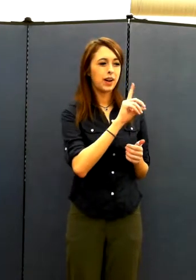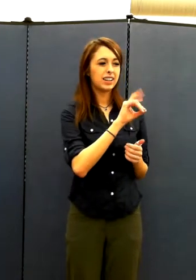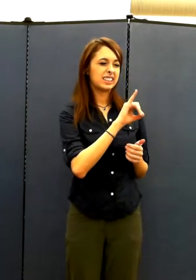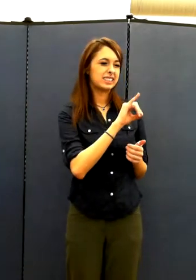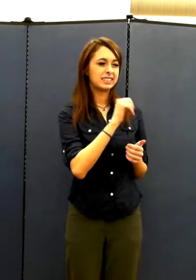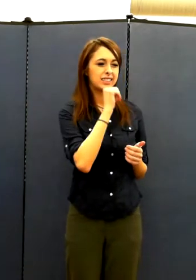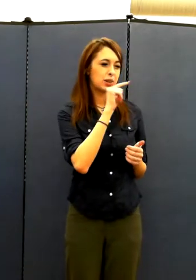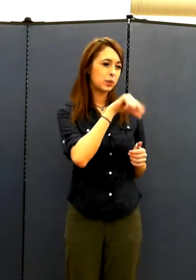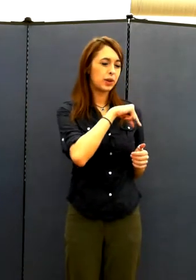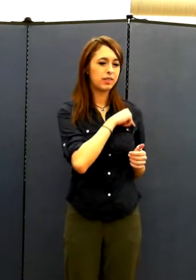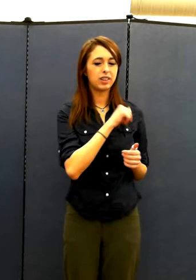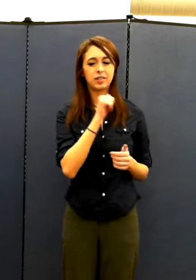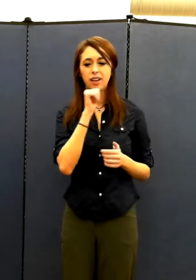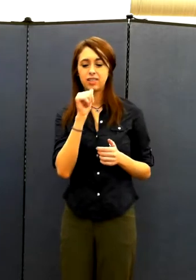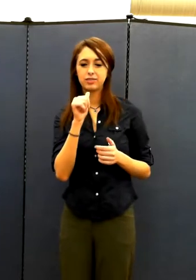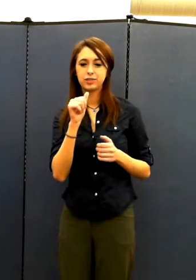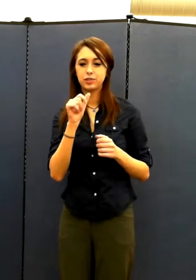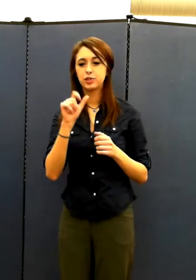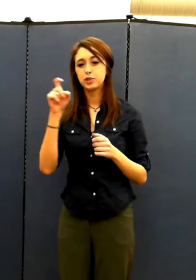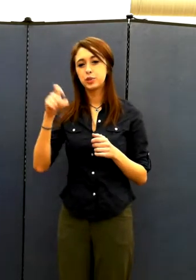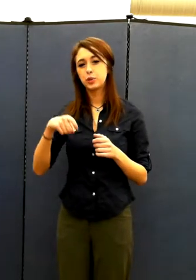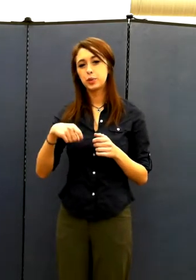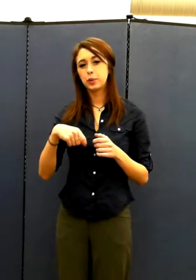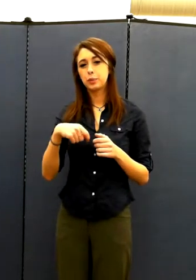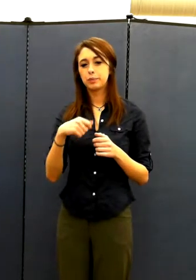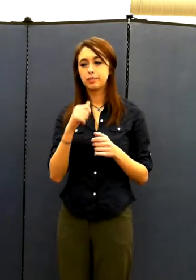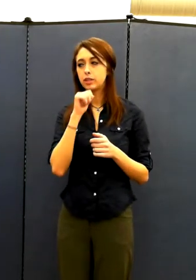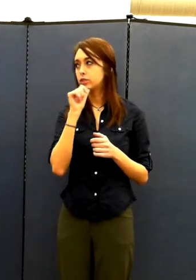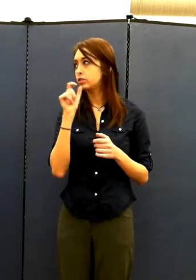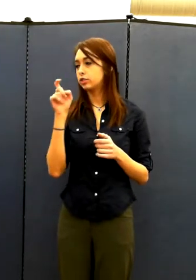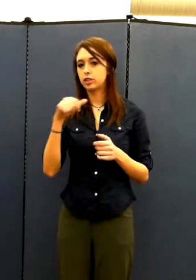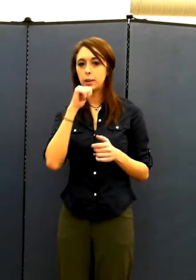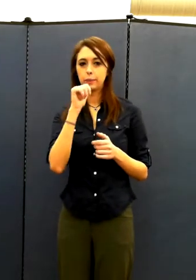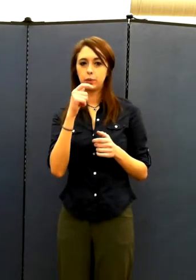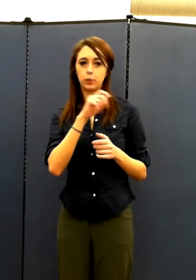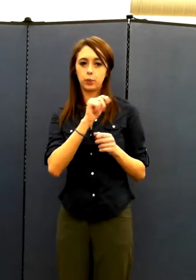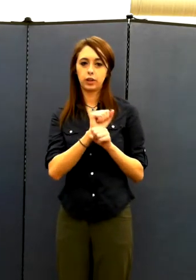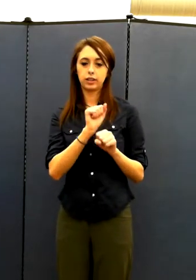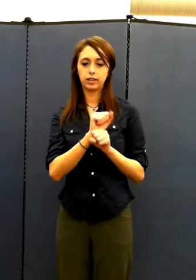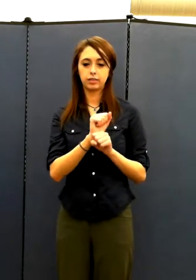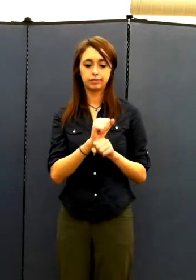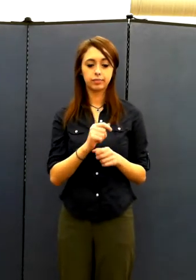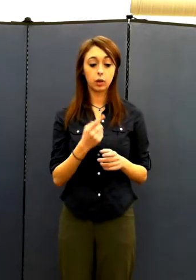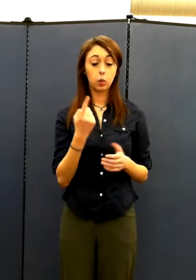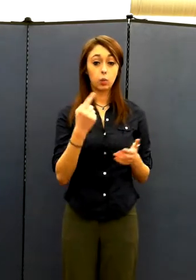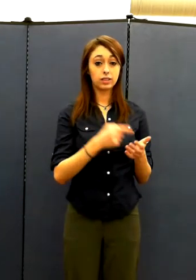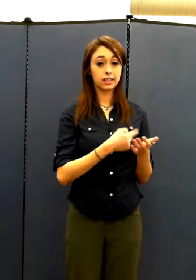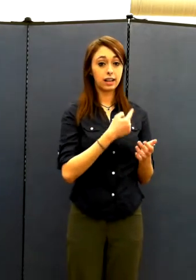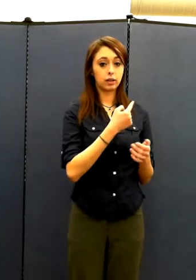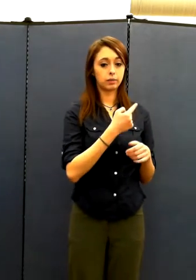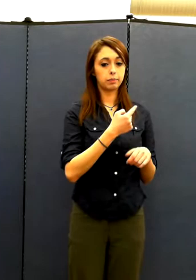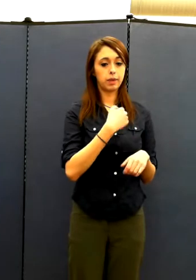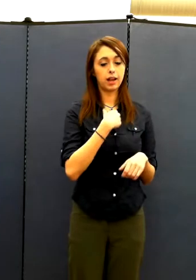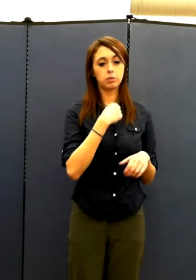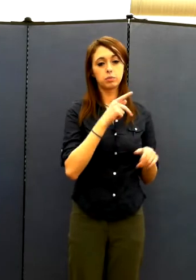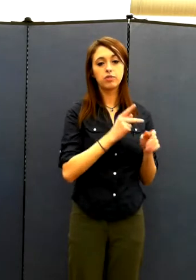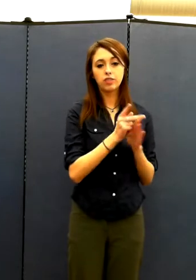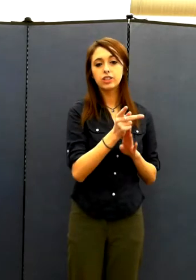his interpreter once. One time, I was very professional. I said, hey, nice to meet you. My name's so-and-so. We're going to team with each